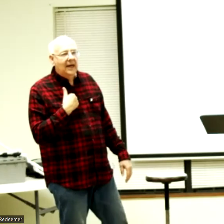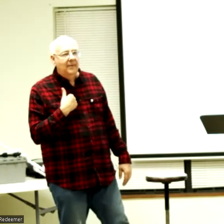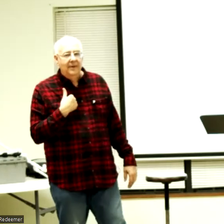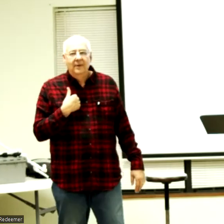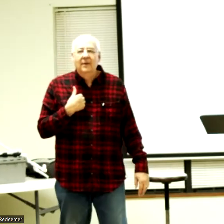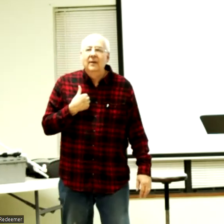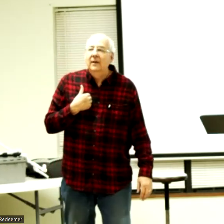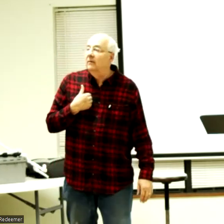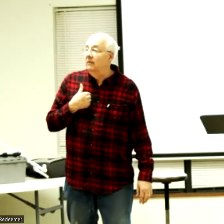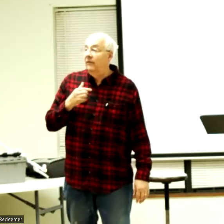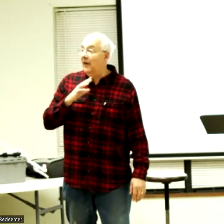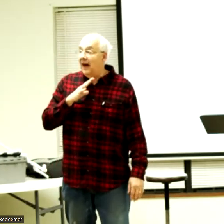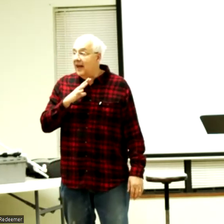I'm fine,